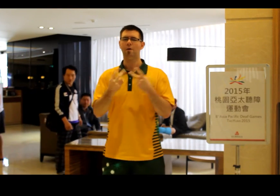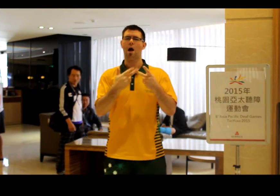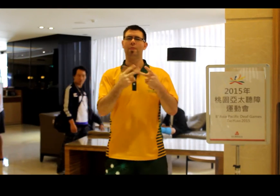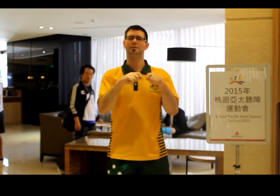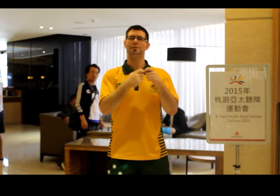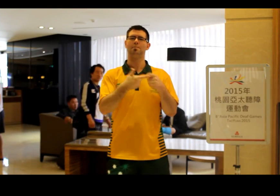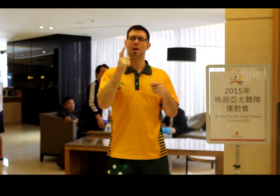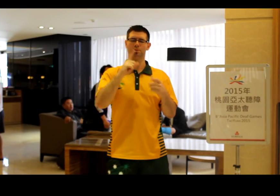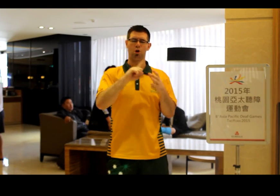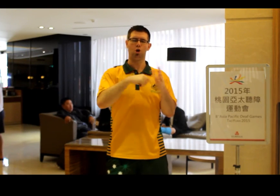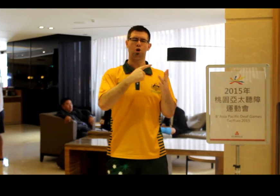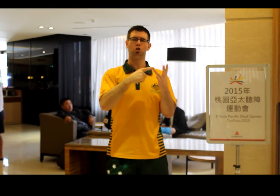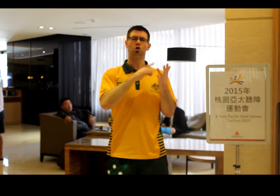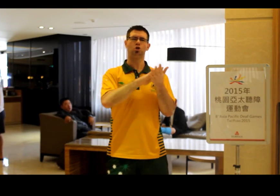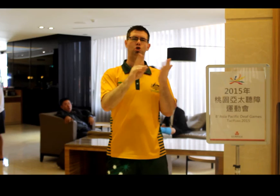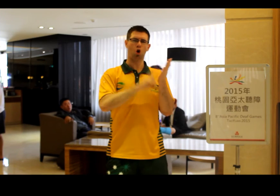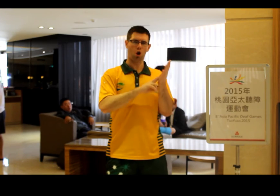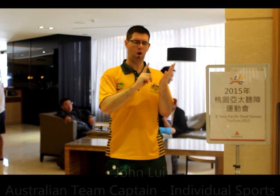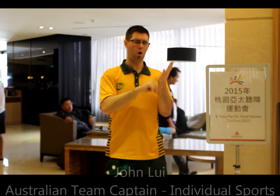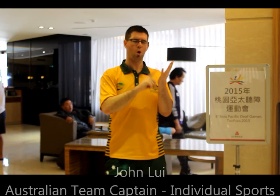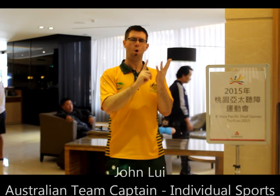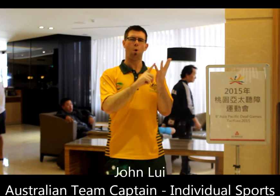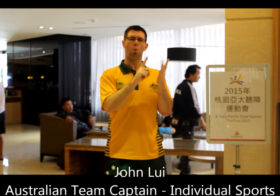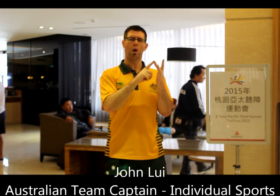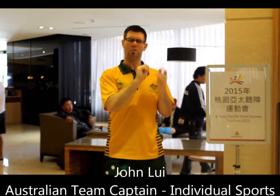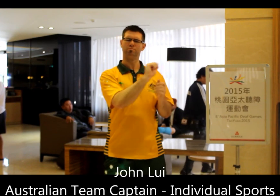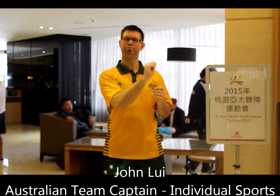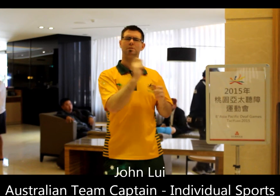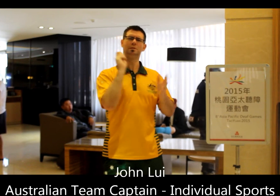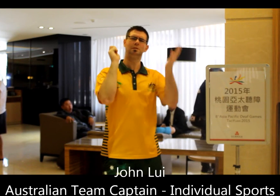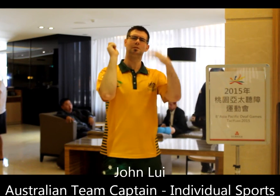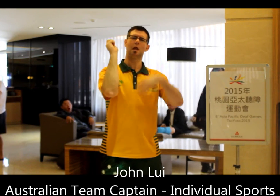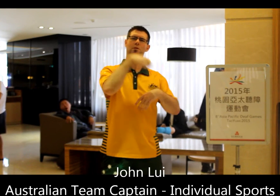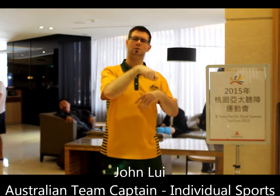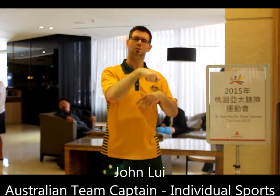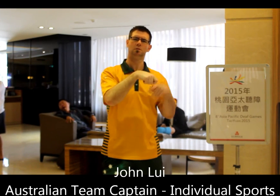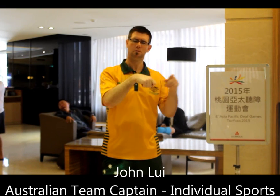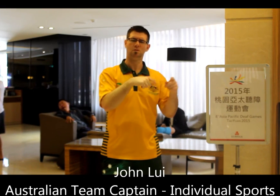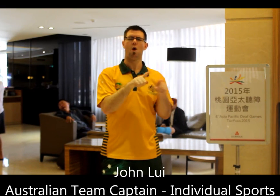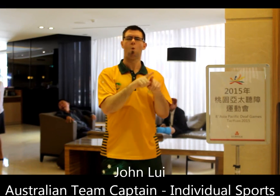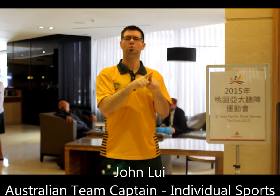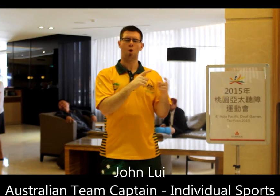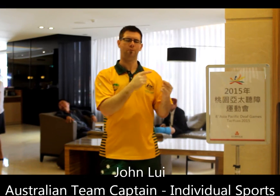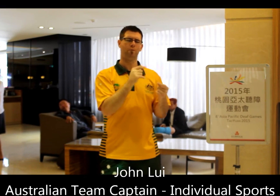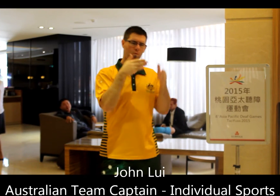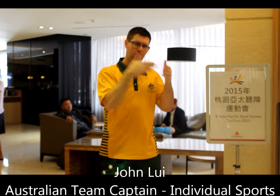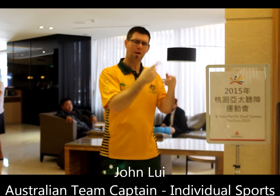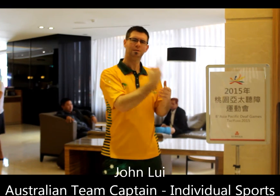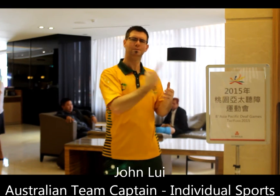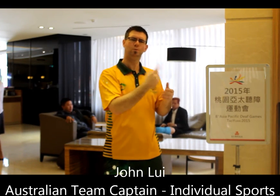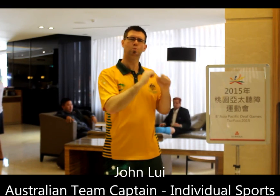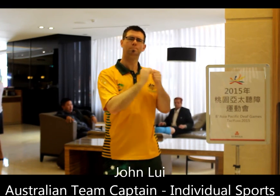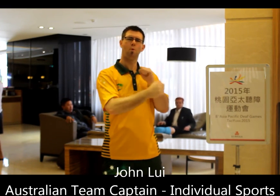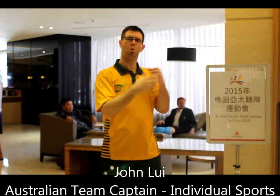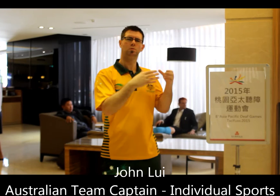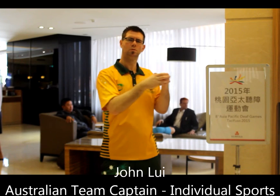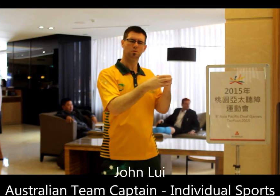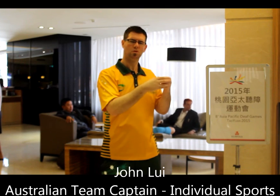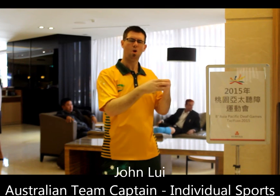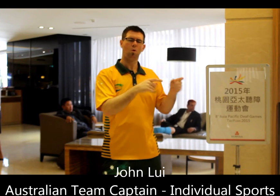So we have Mark as team captain. The other team captain is John Louis. You might know him from tennis. And John is involved